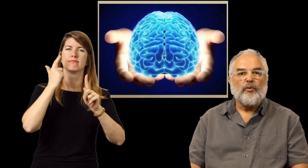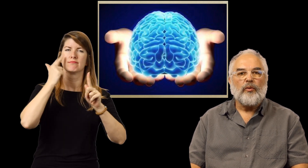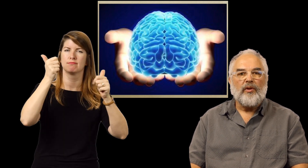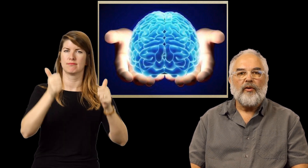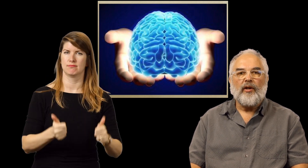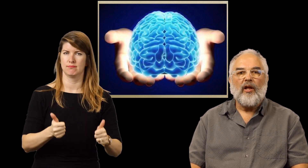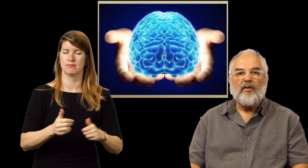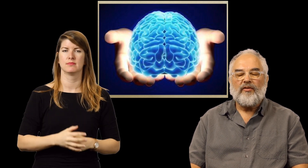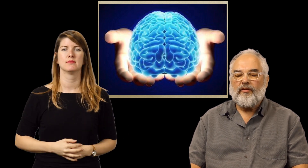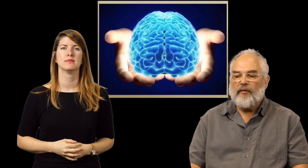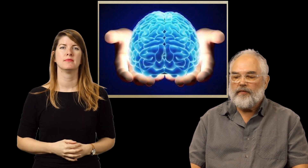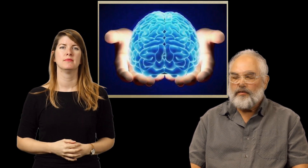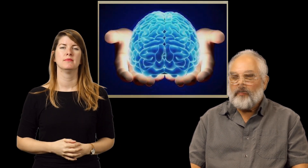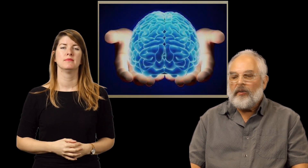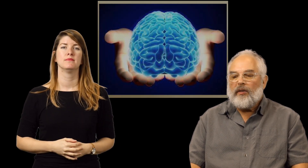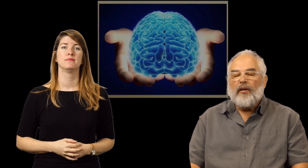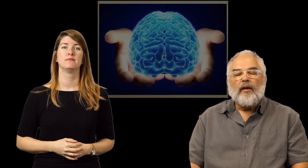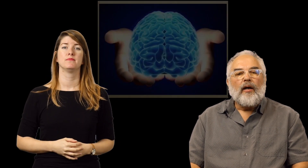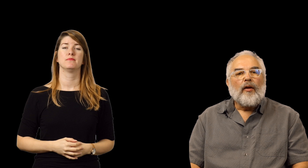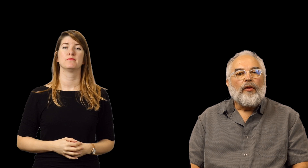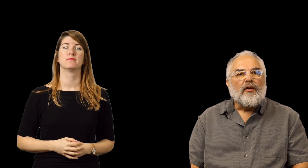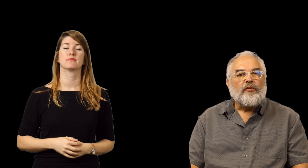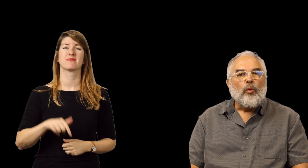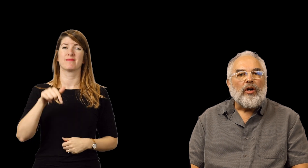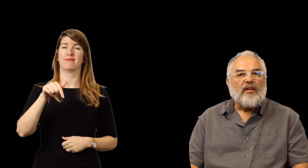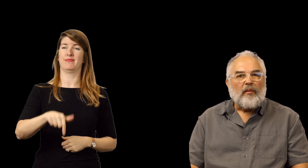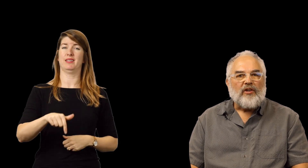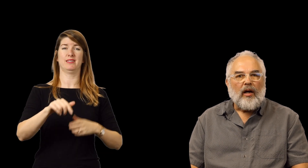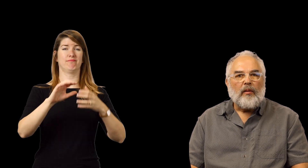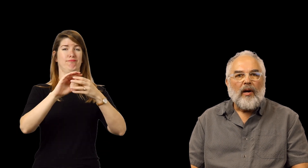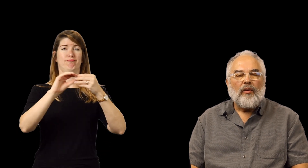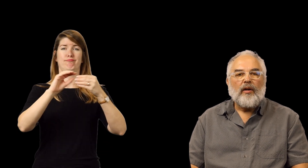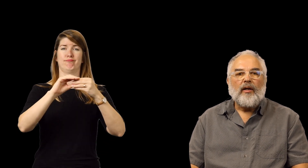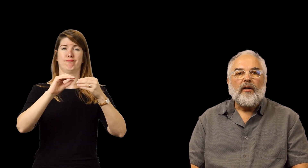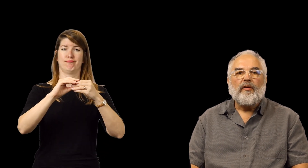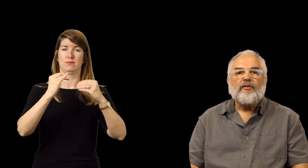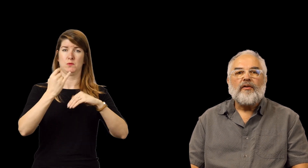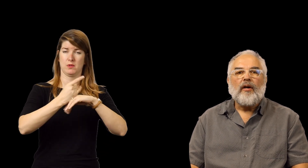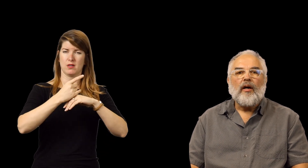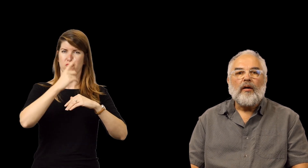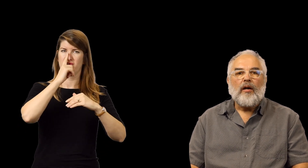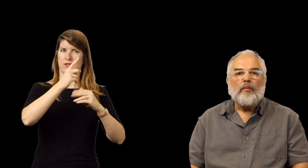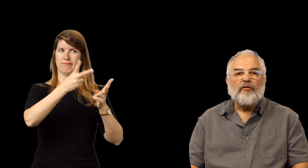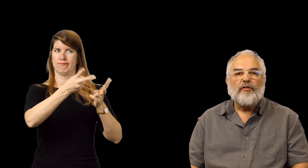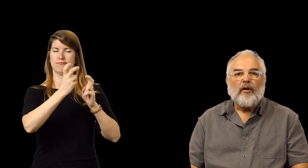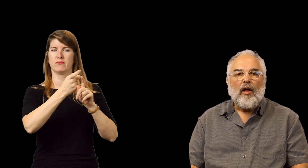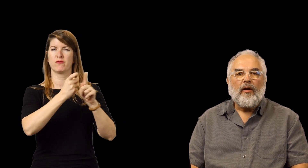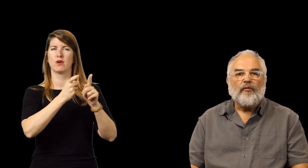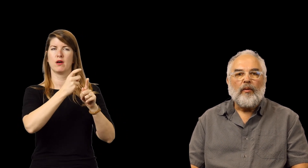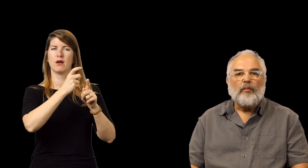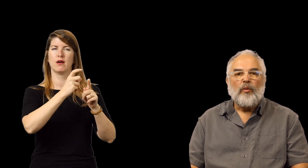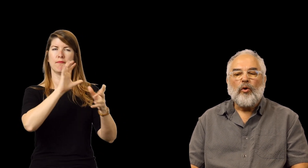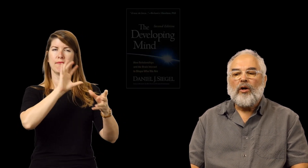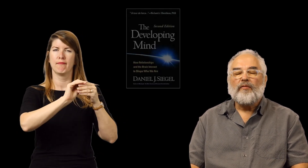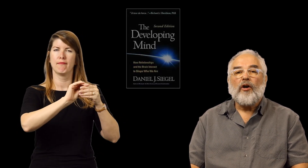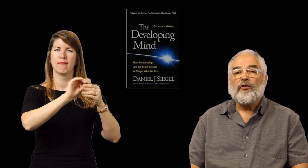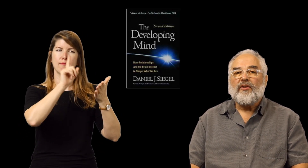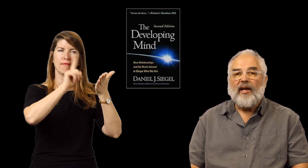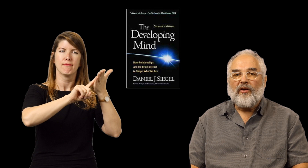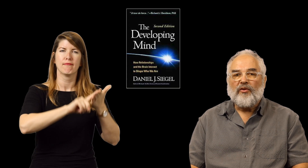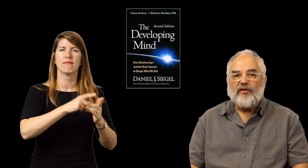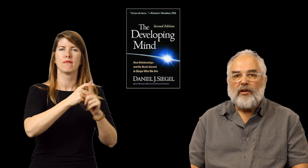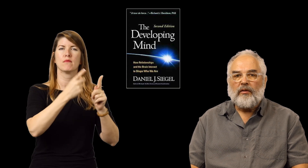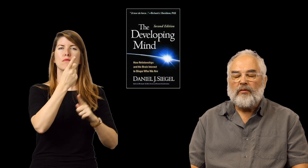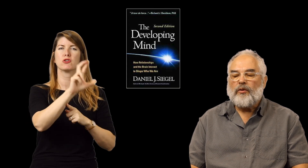to children with hearing loss. This work that I'm talking about comes a lot from the work of